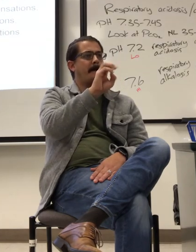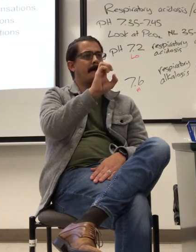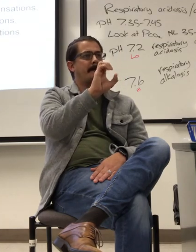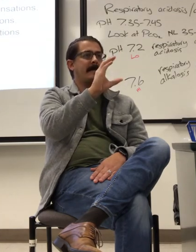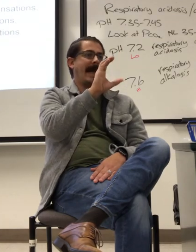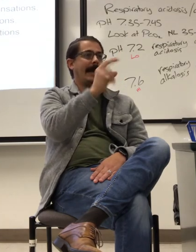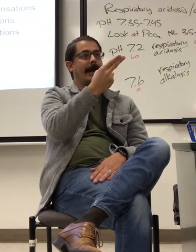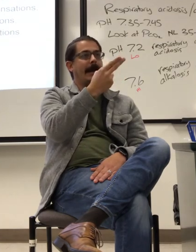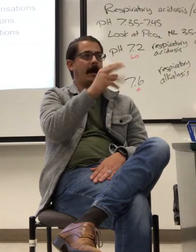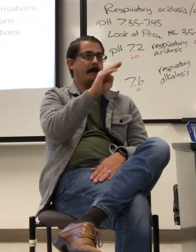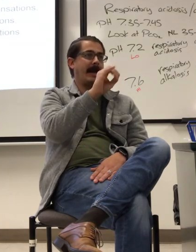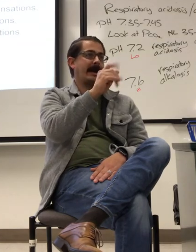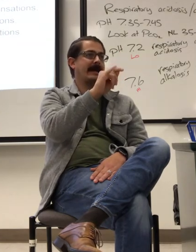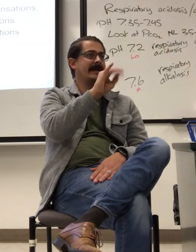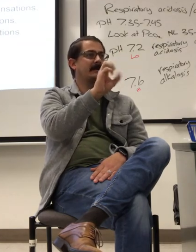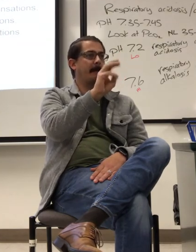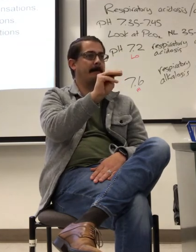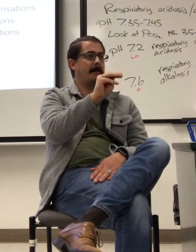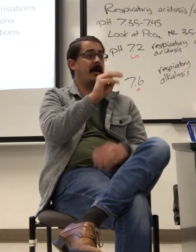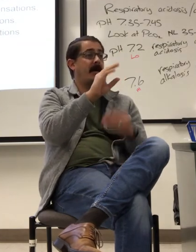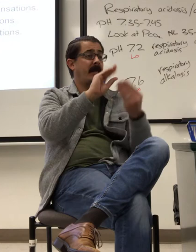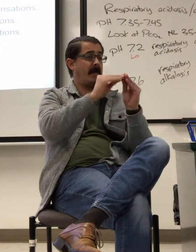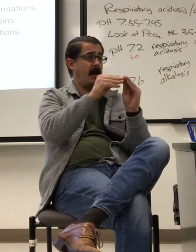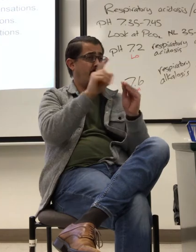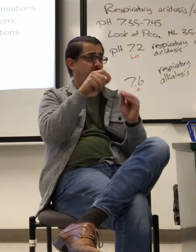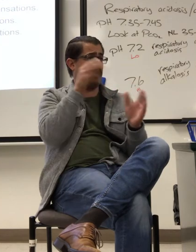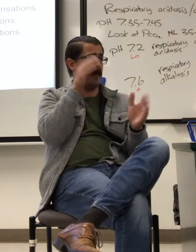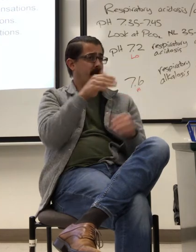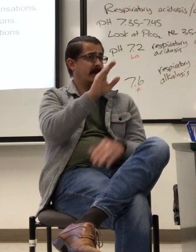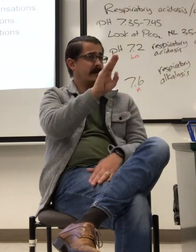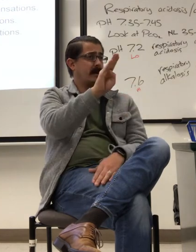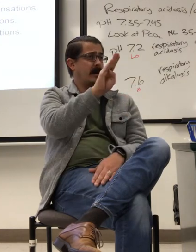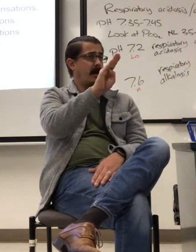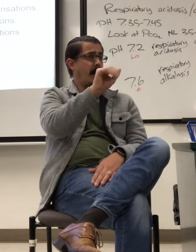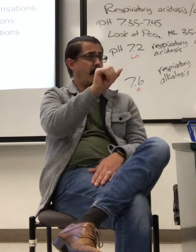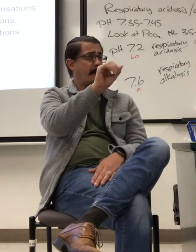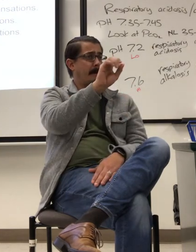Renal mech. And the value you want to look at is the base.